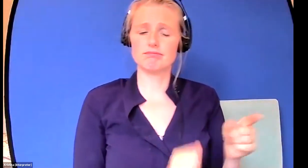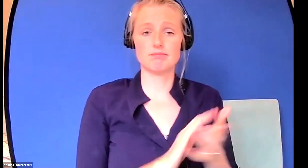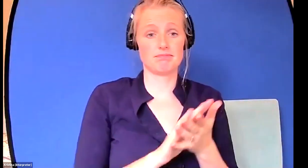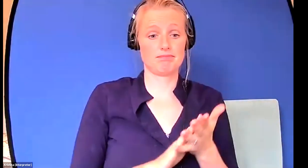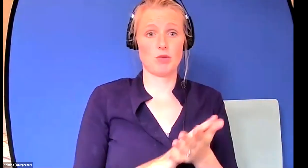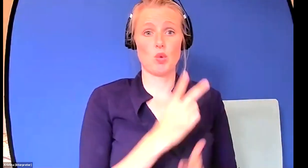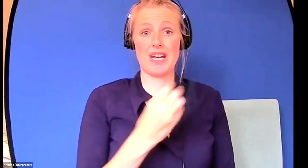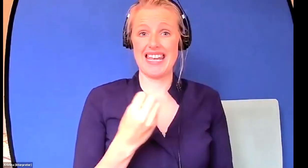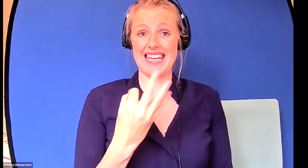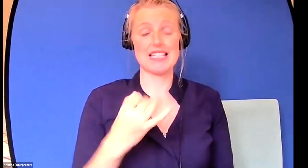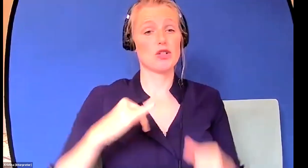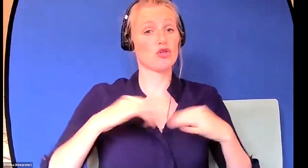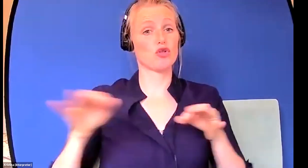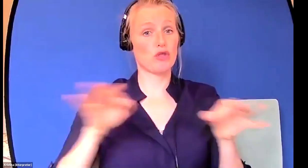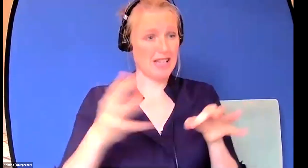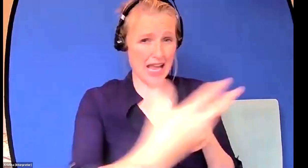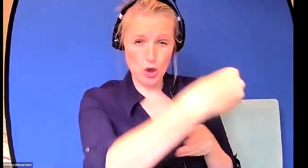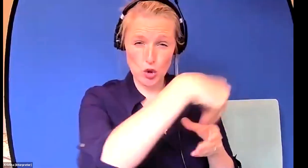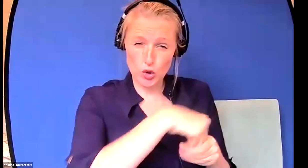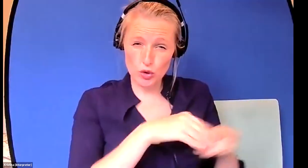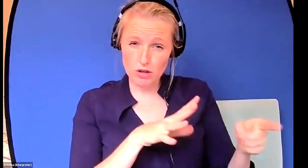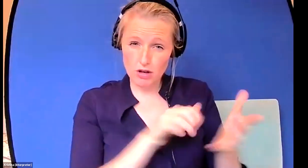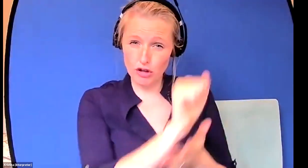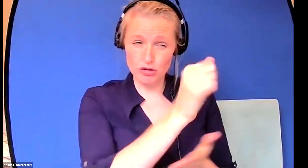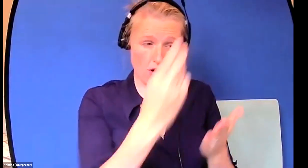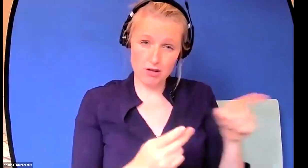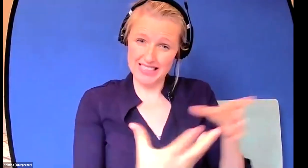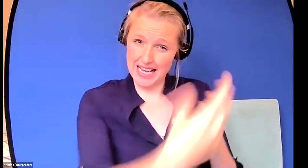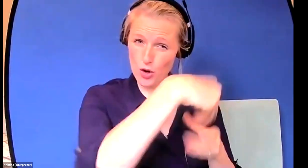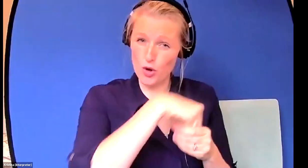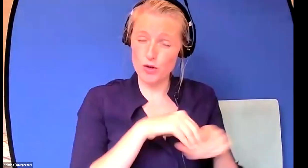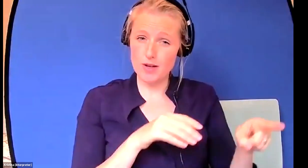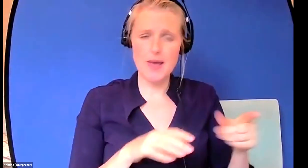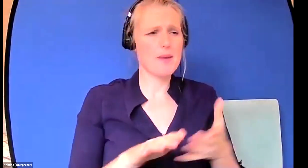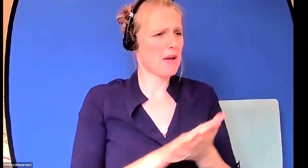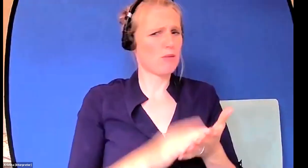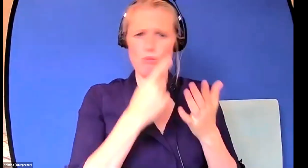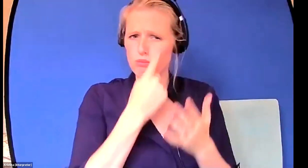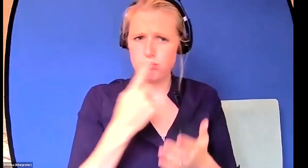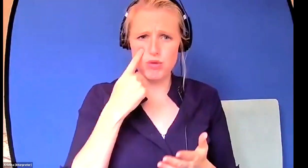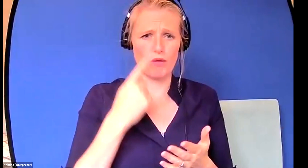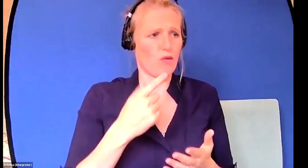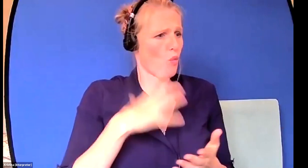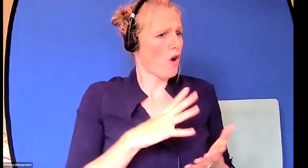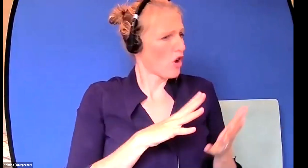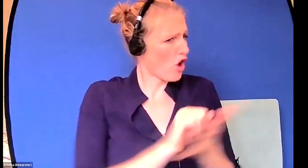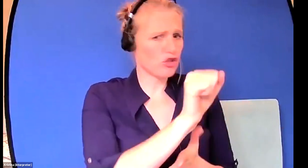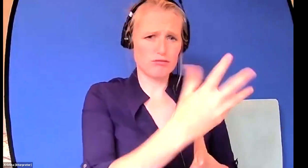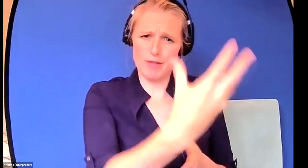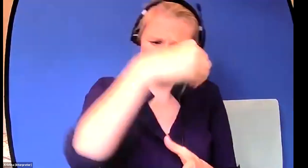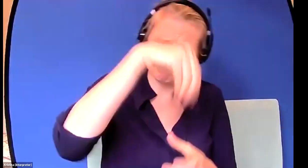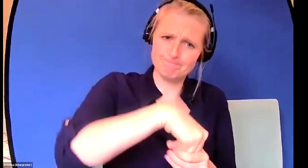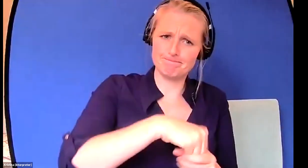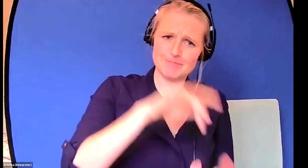2018 industrial strategy was really the pinnacle of this ambition to establish culture as central to the